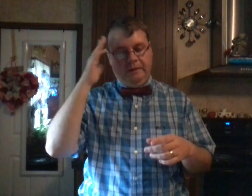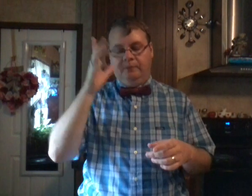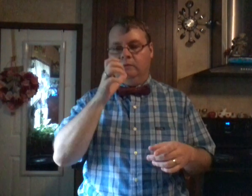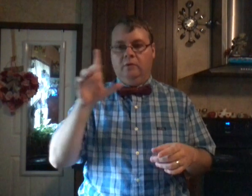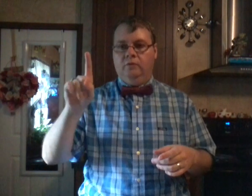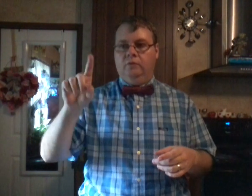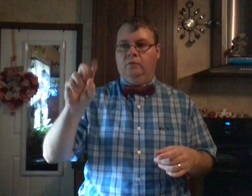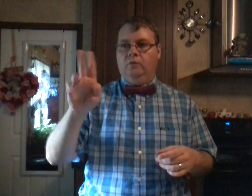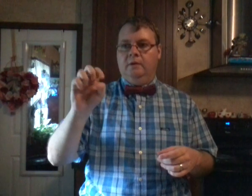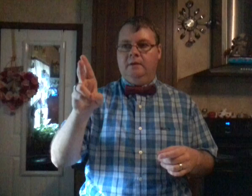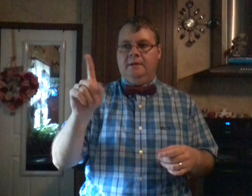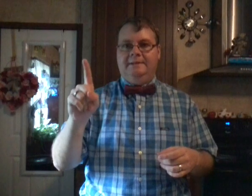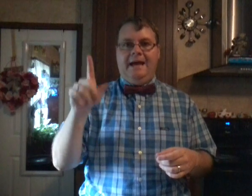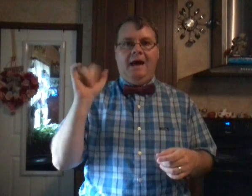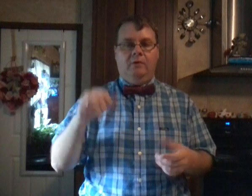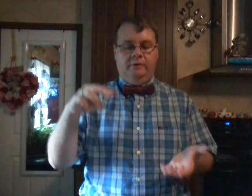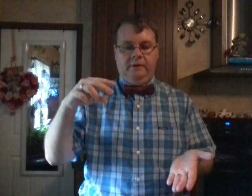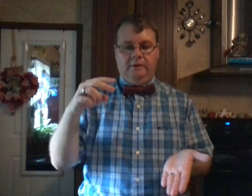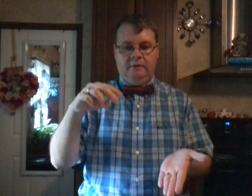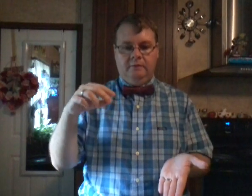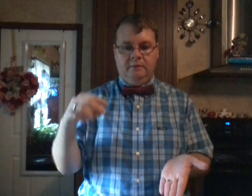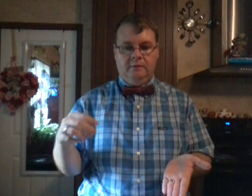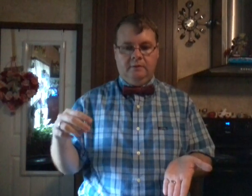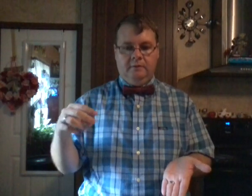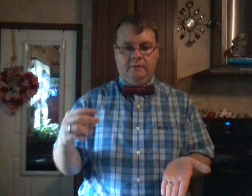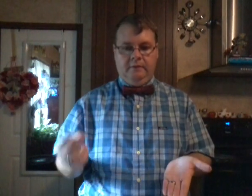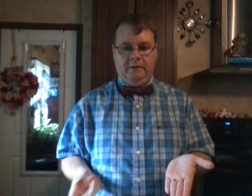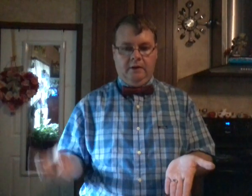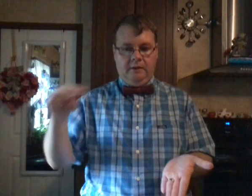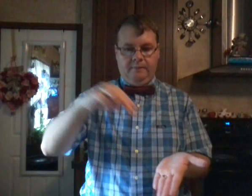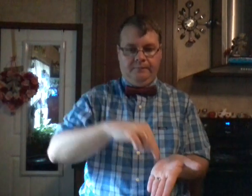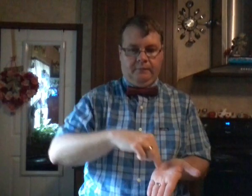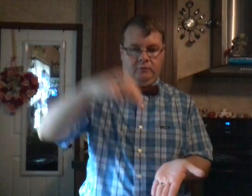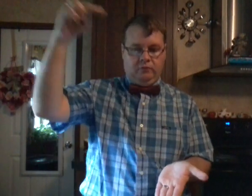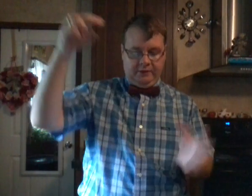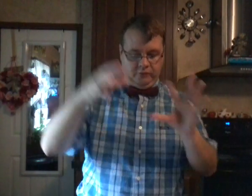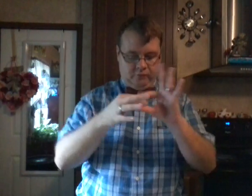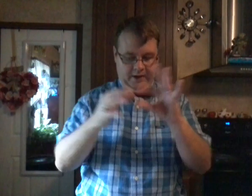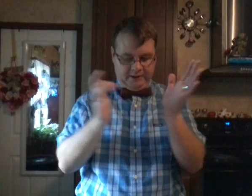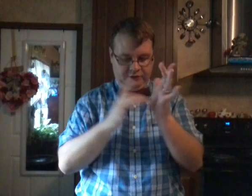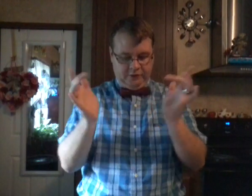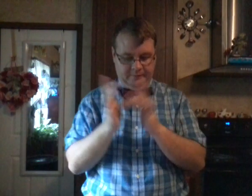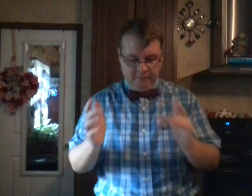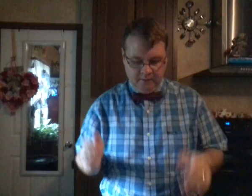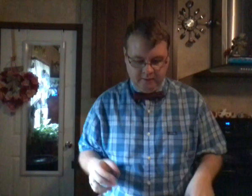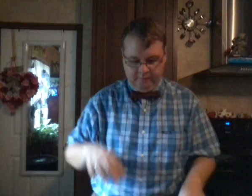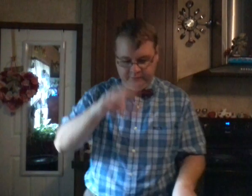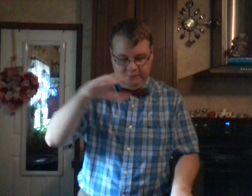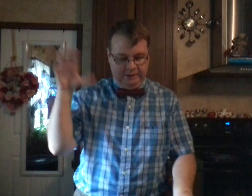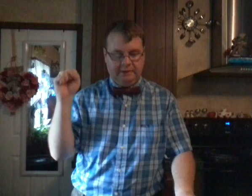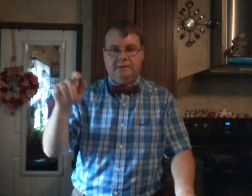people know, who doubted the resurrection of Jesus,